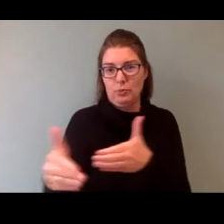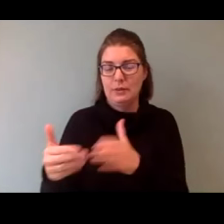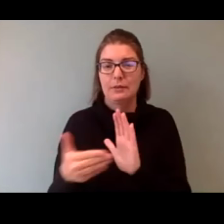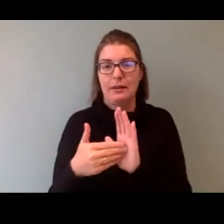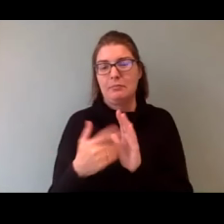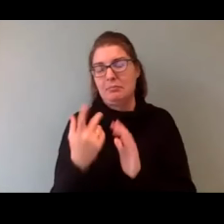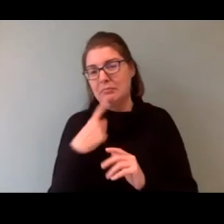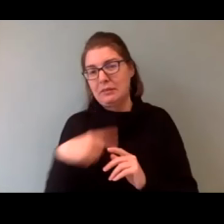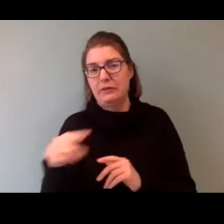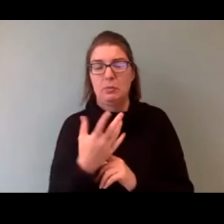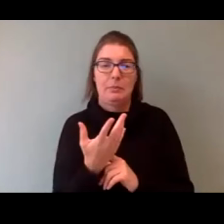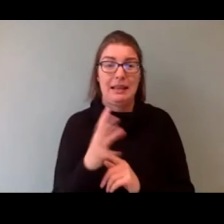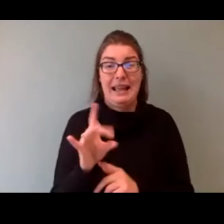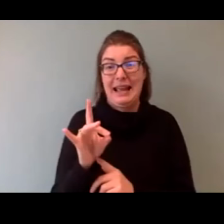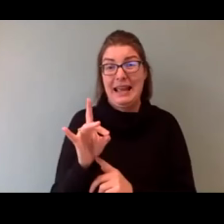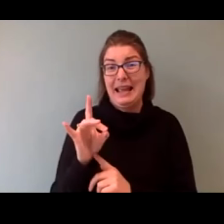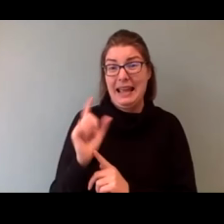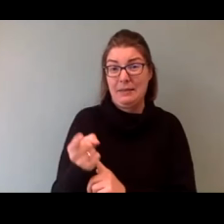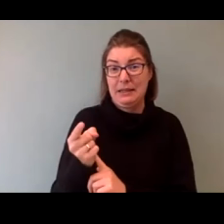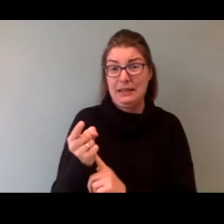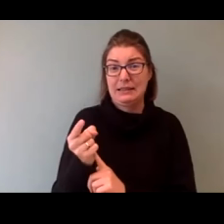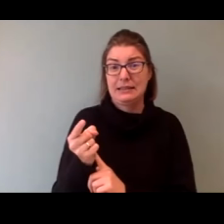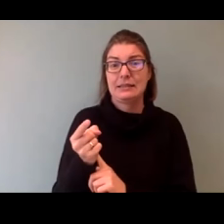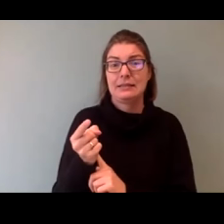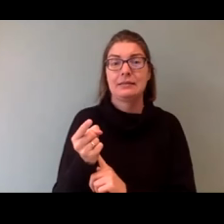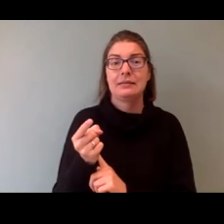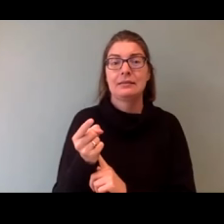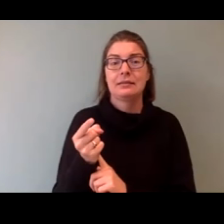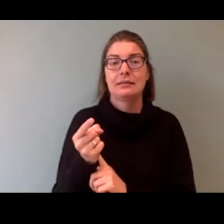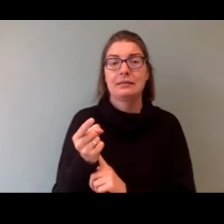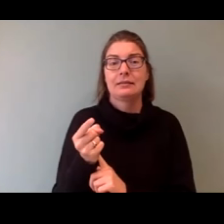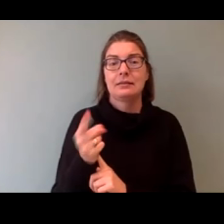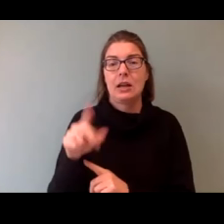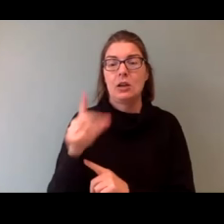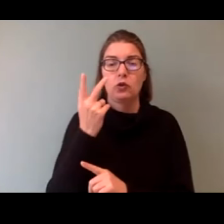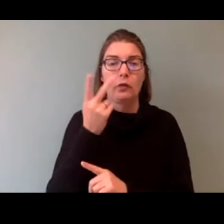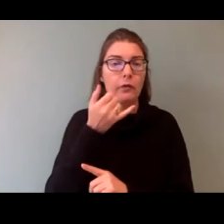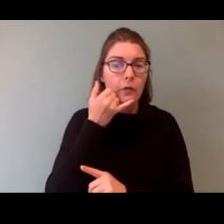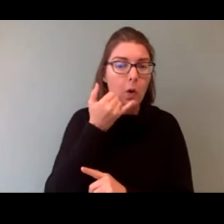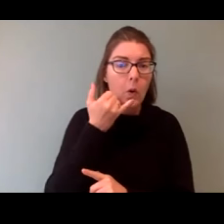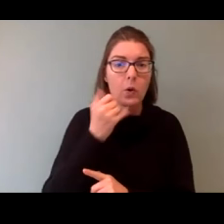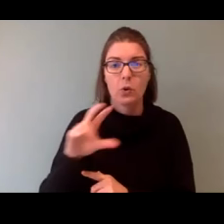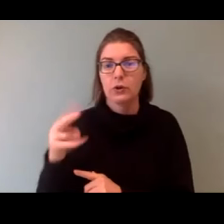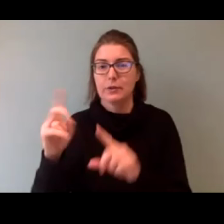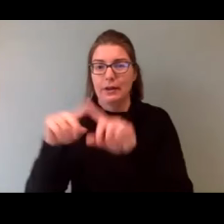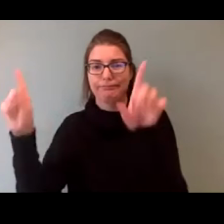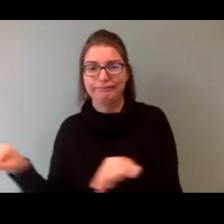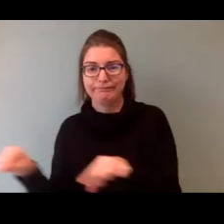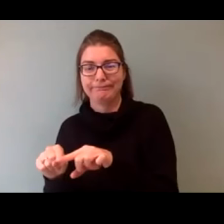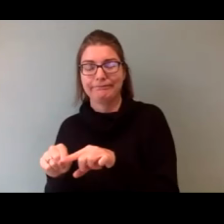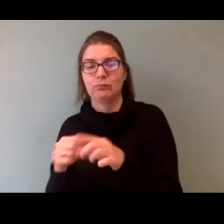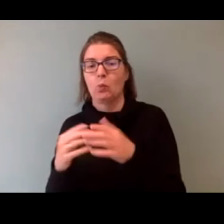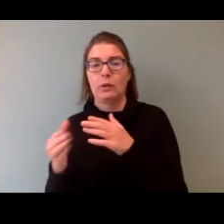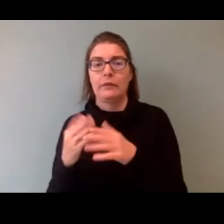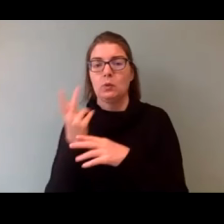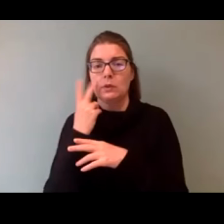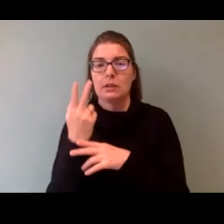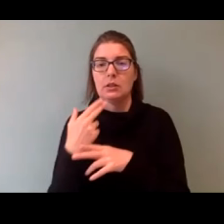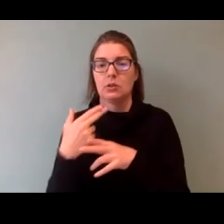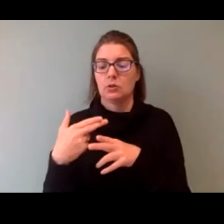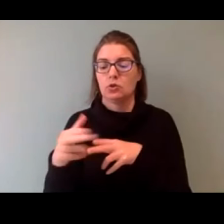say, 8 minutes, and what you're going to see on your phone or on your second desktop is a little